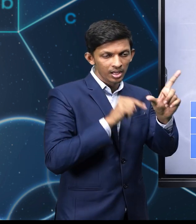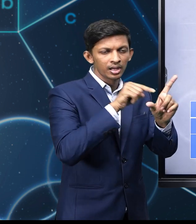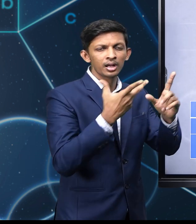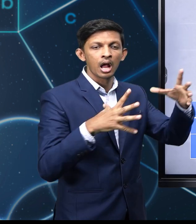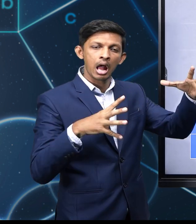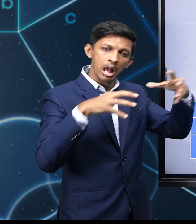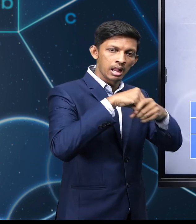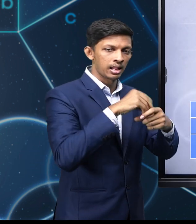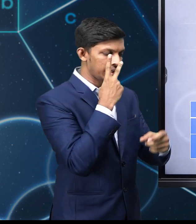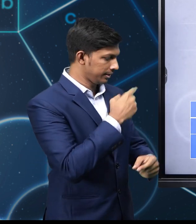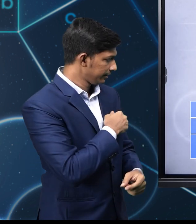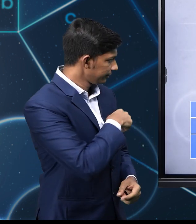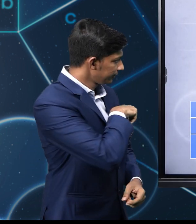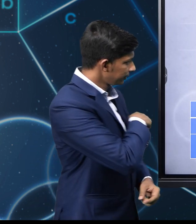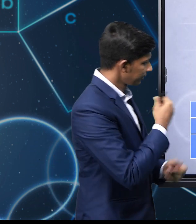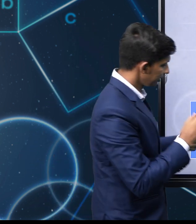X by Y